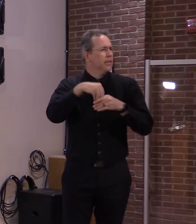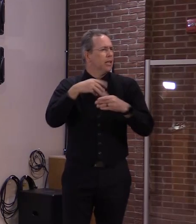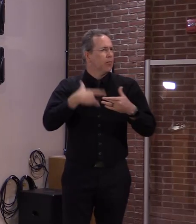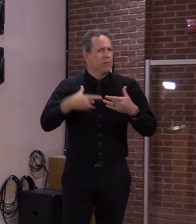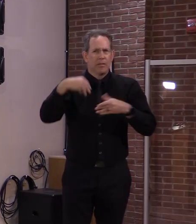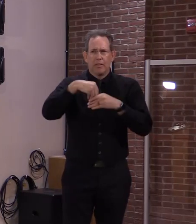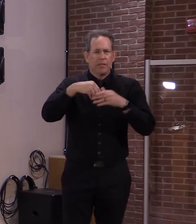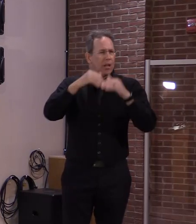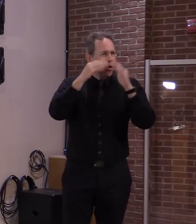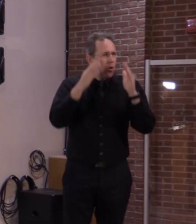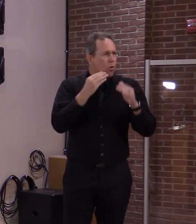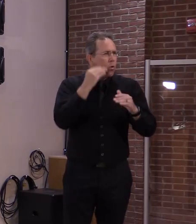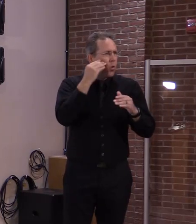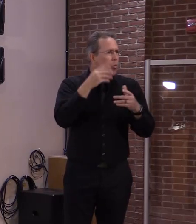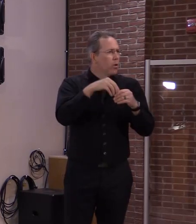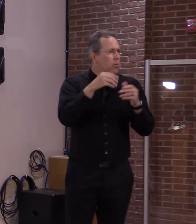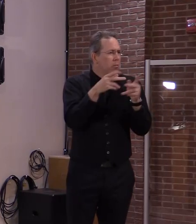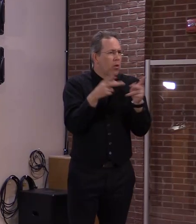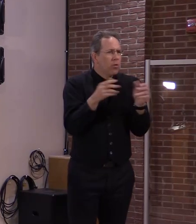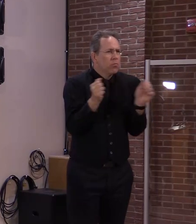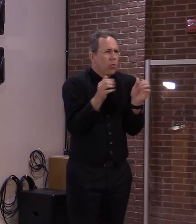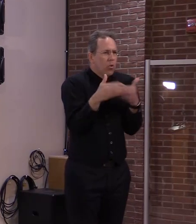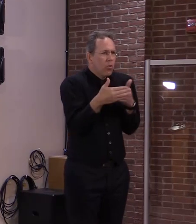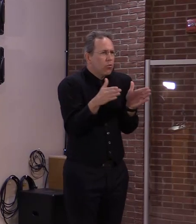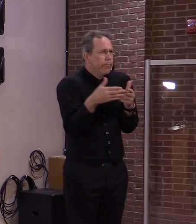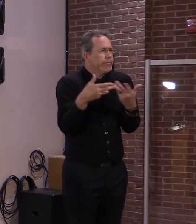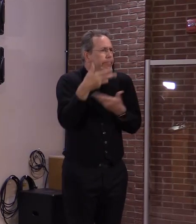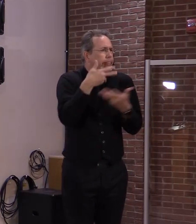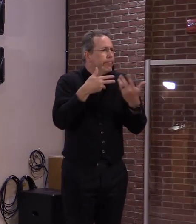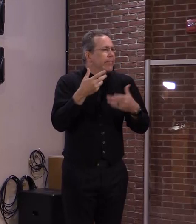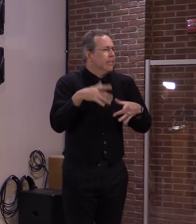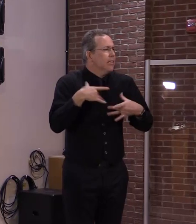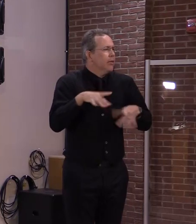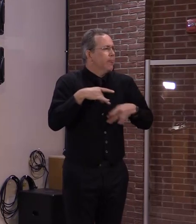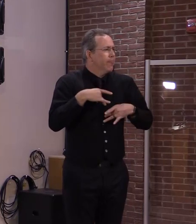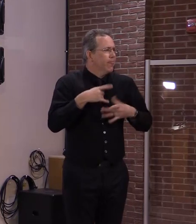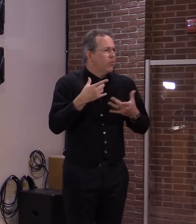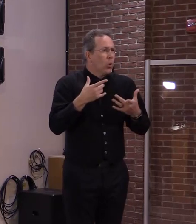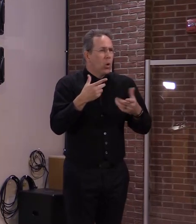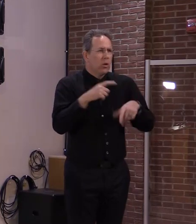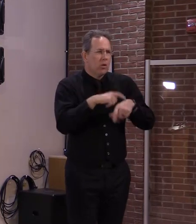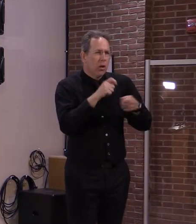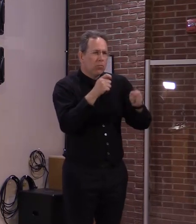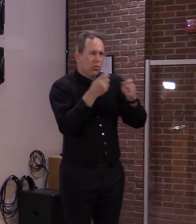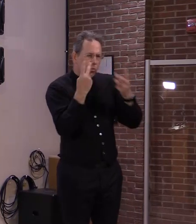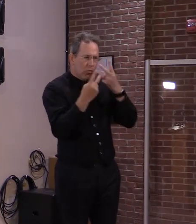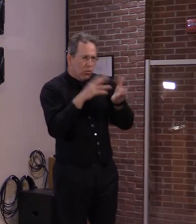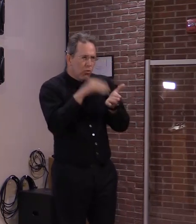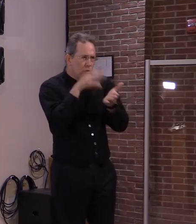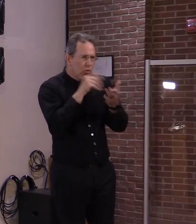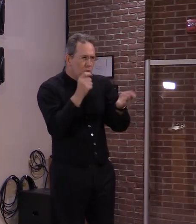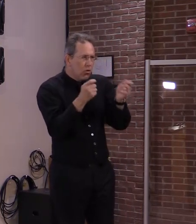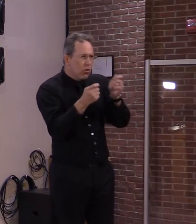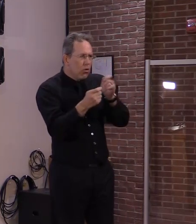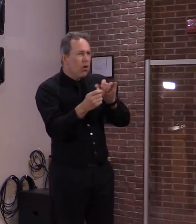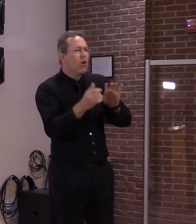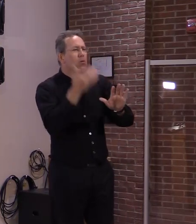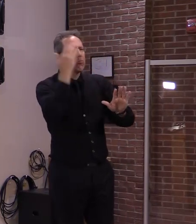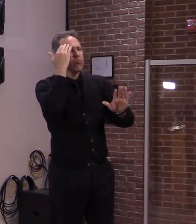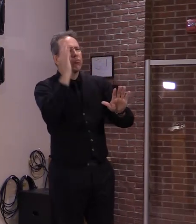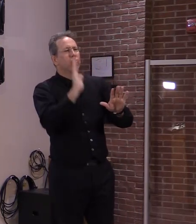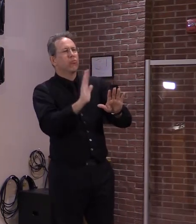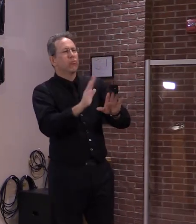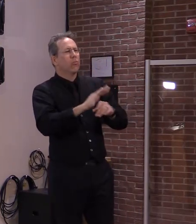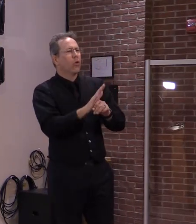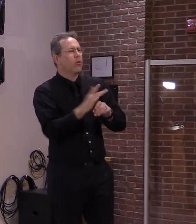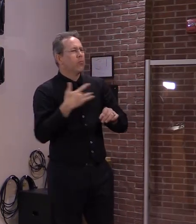no mandates, there may be some steps along the way that would make some sense to people. So if they're outside,